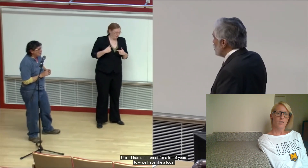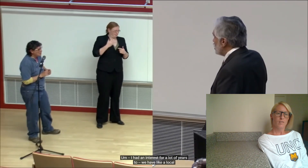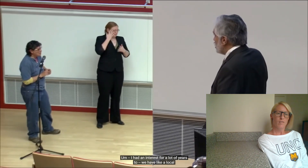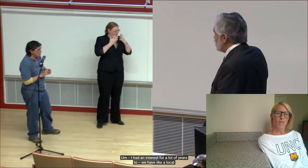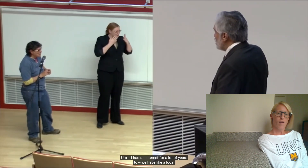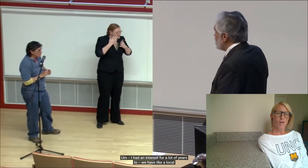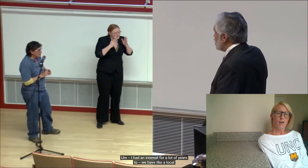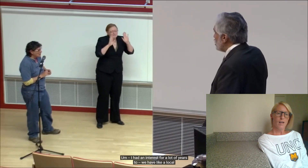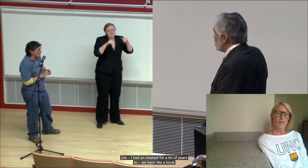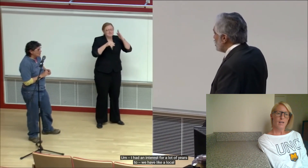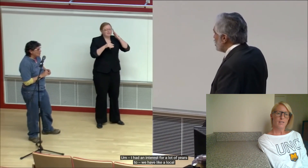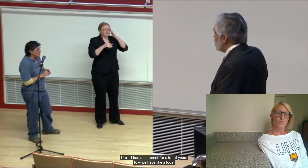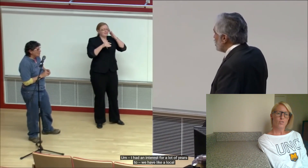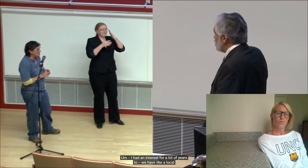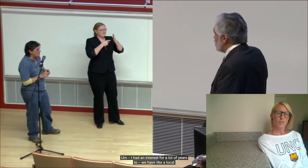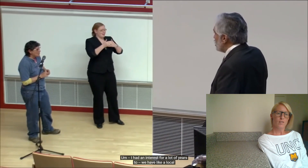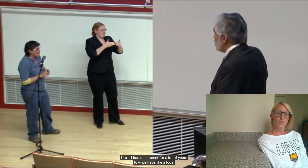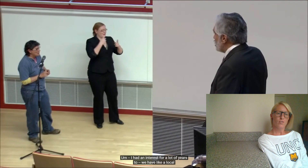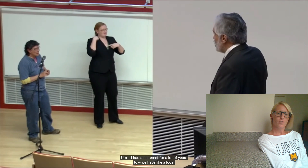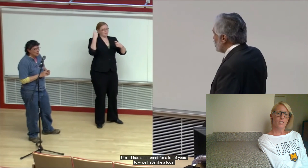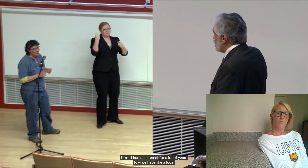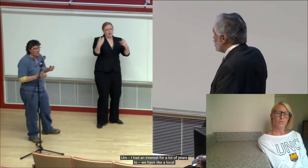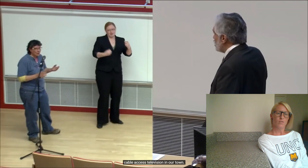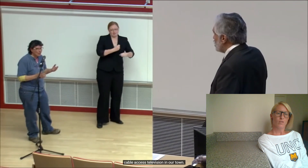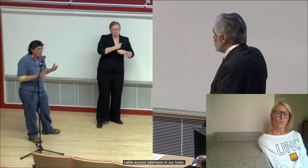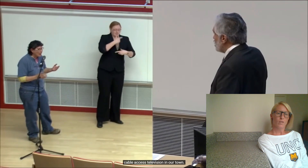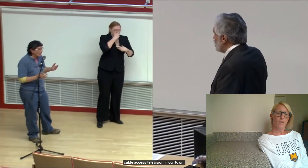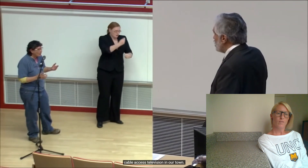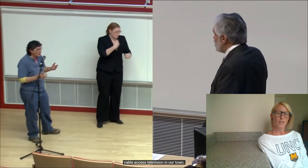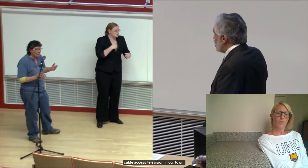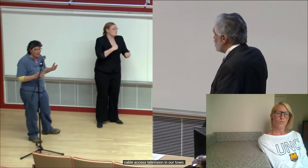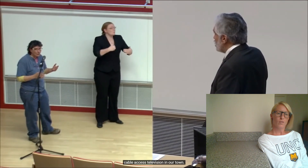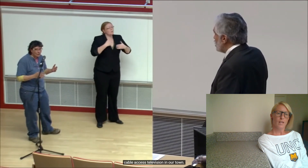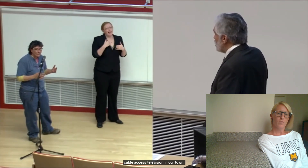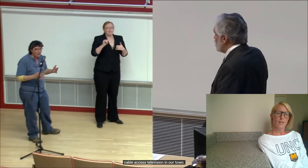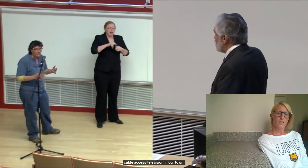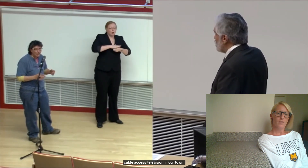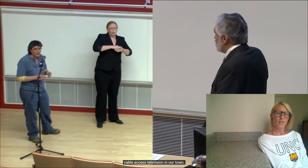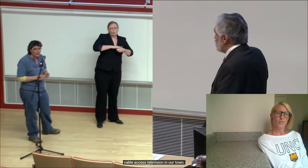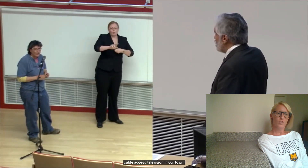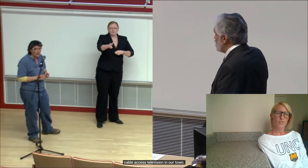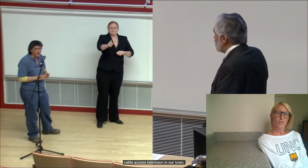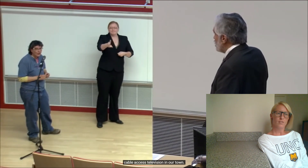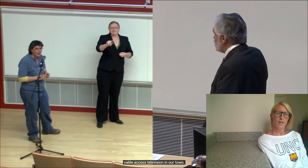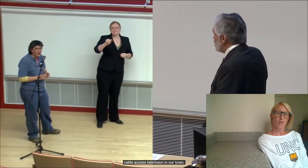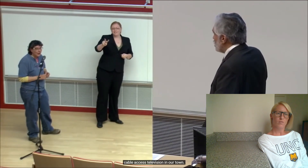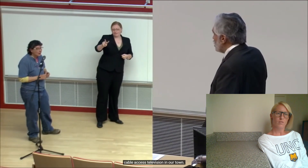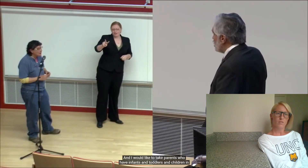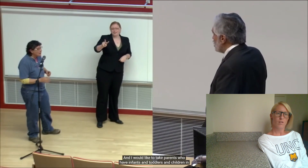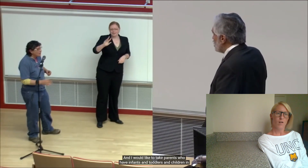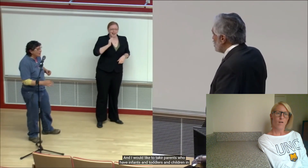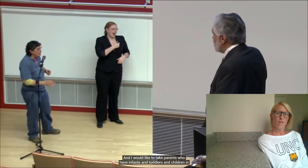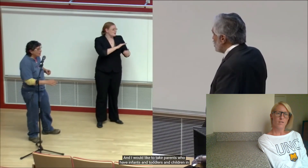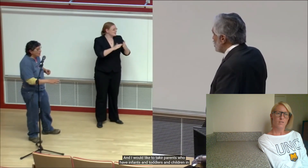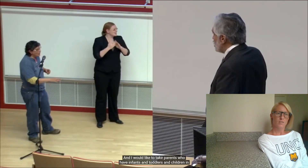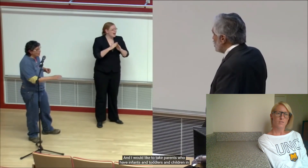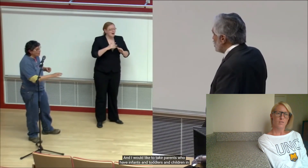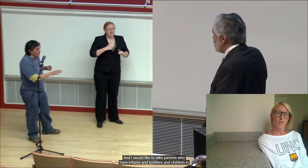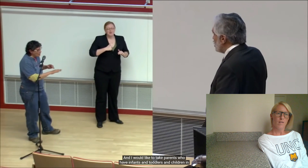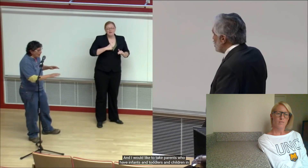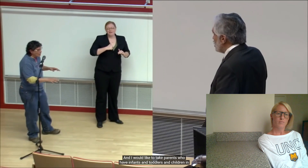I've had an interest for a lot of years to, we have a local cable access television in our town, and I'd like to